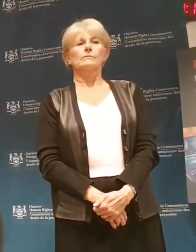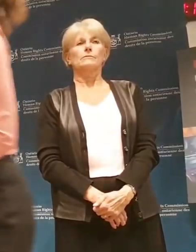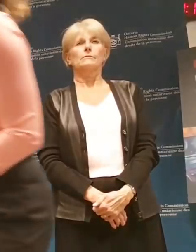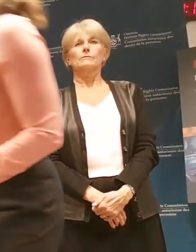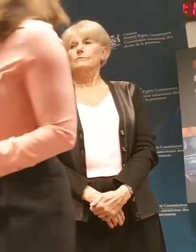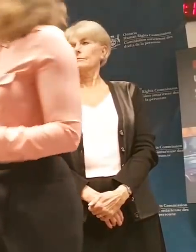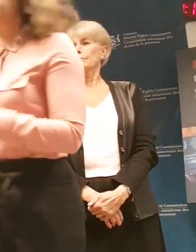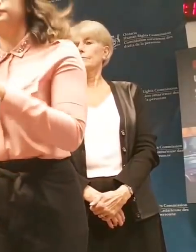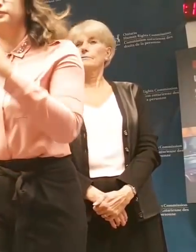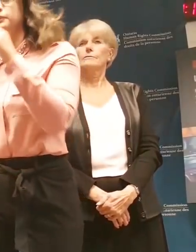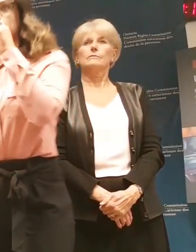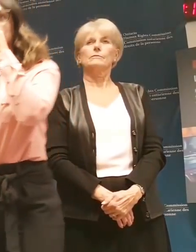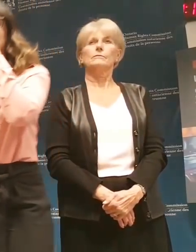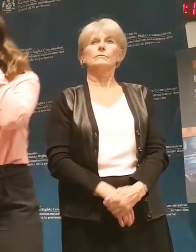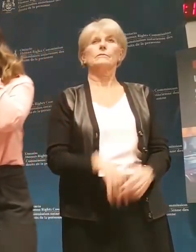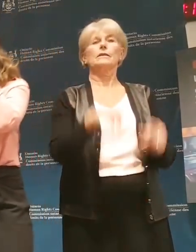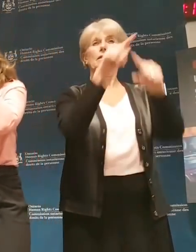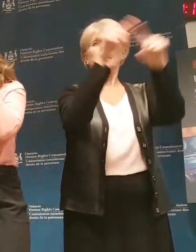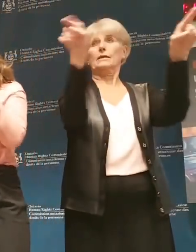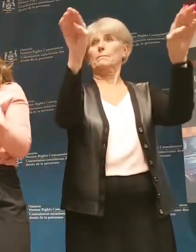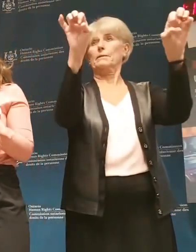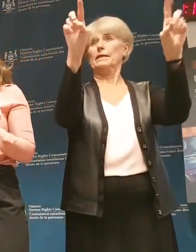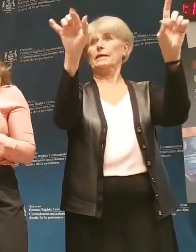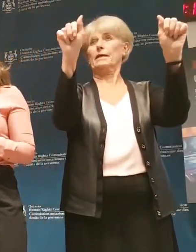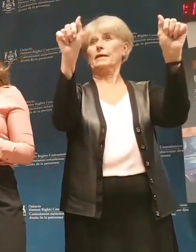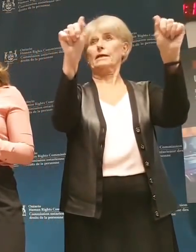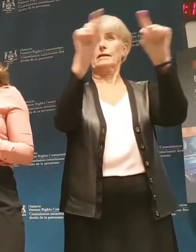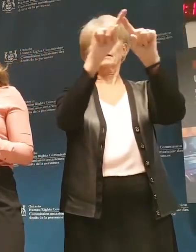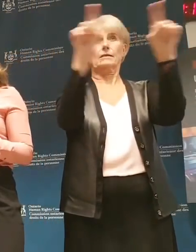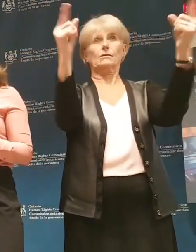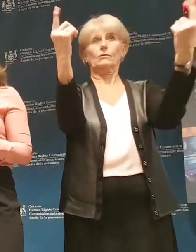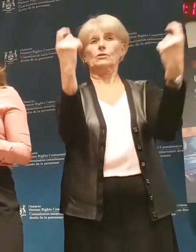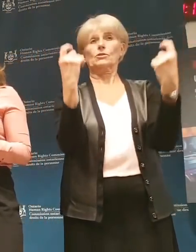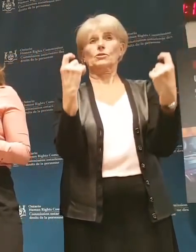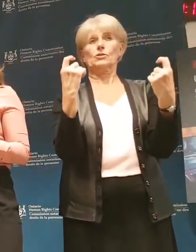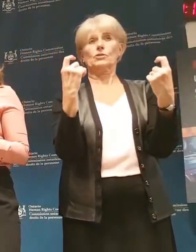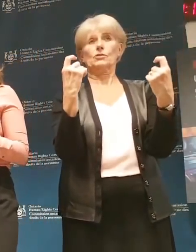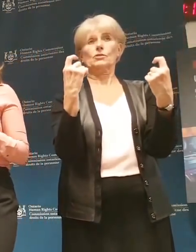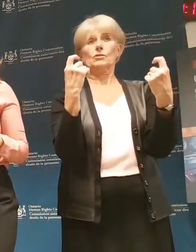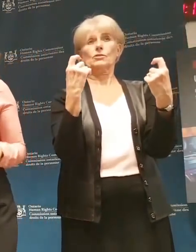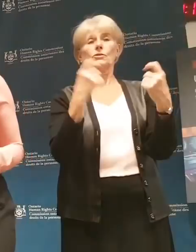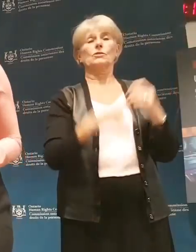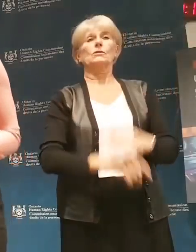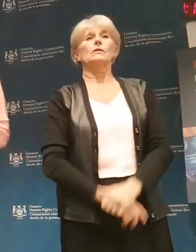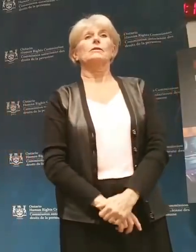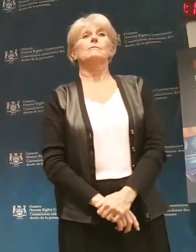Are there any questions from media before we end the press conference?